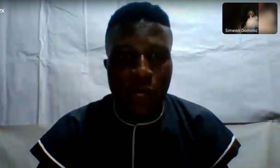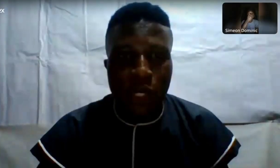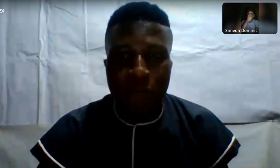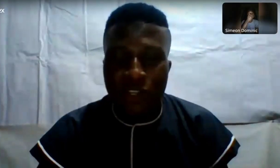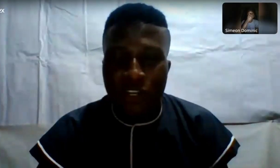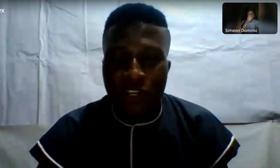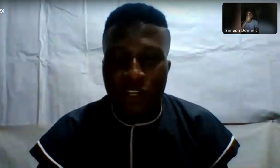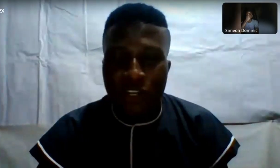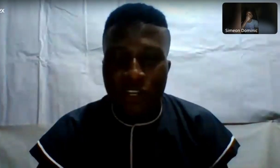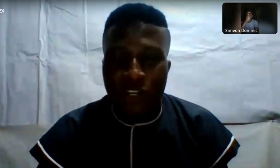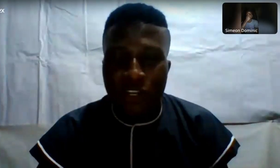So let's go. You.